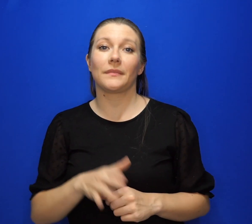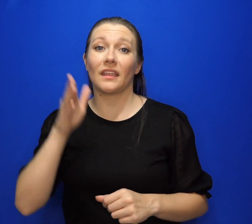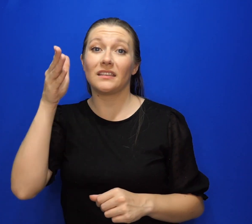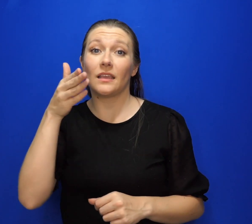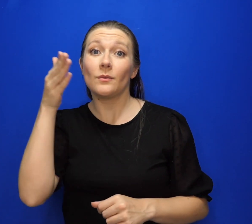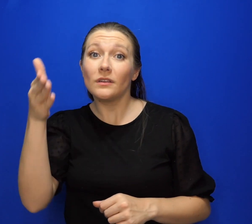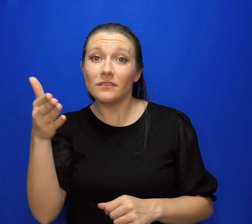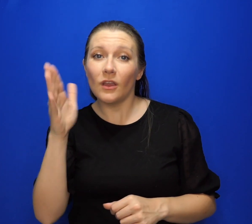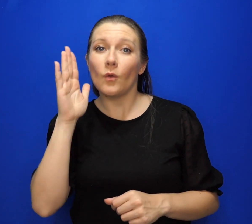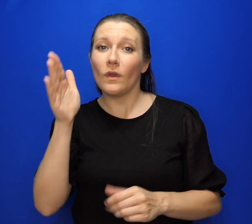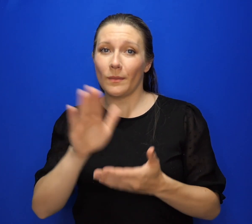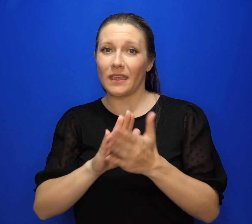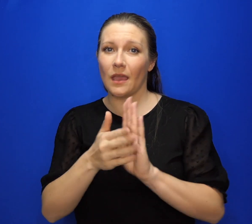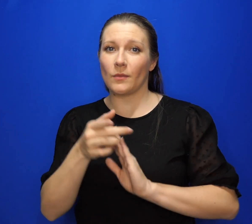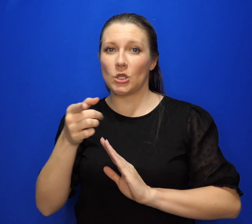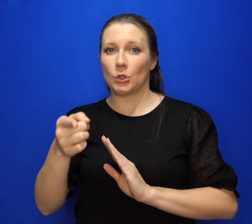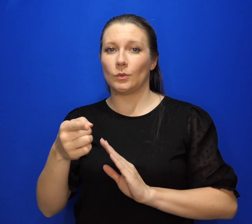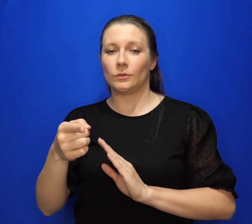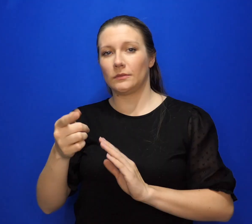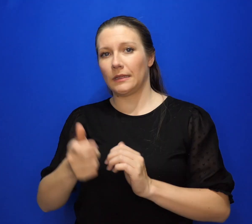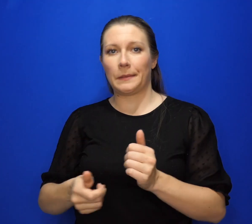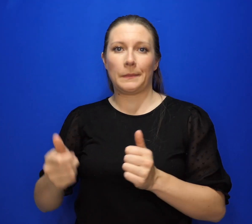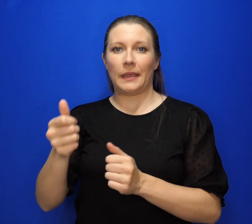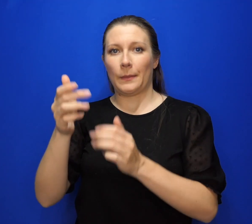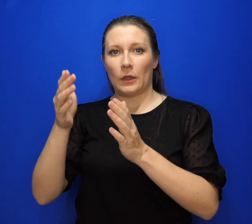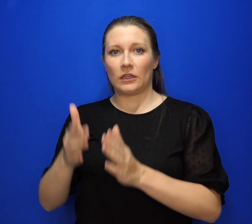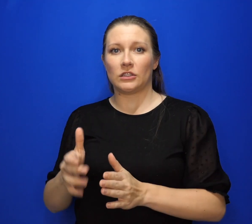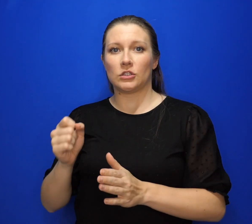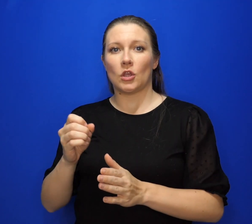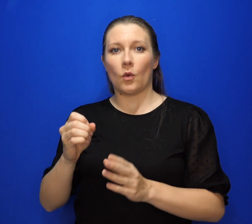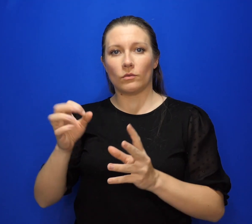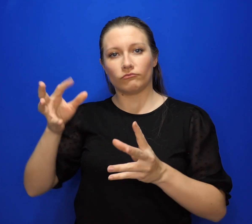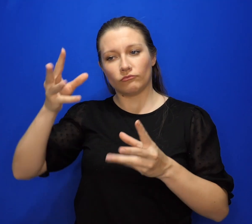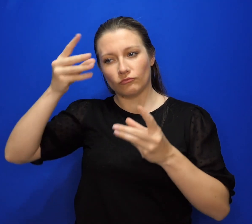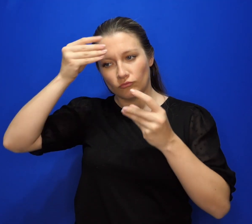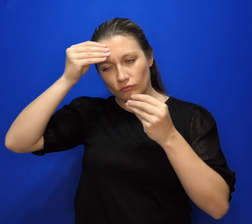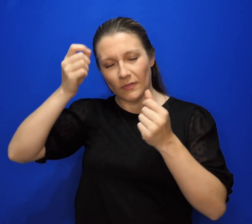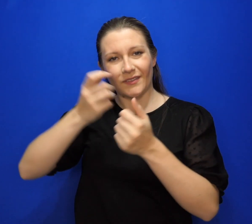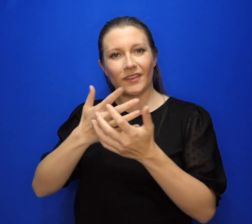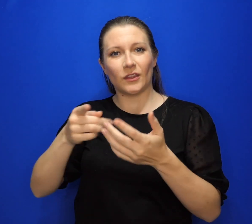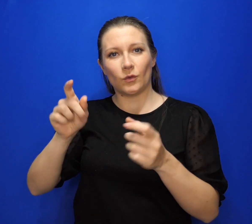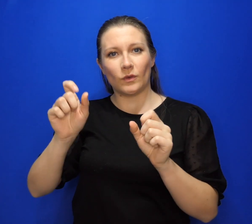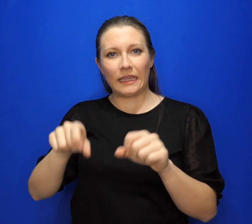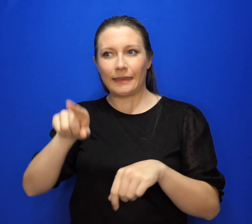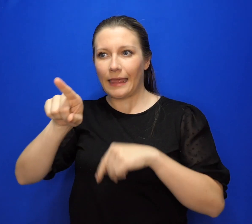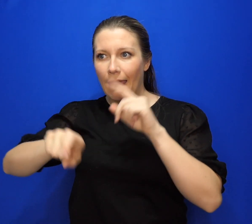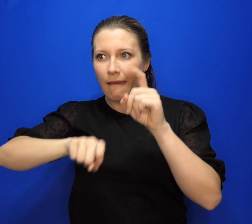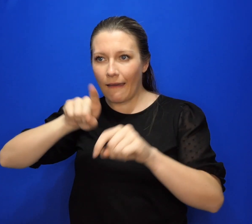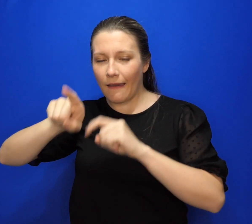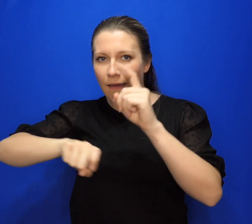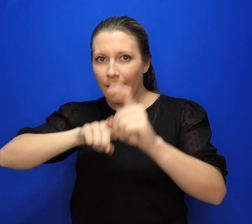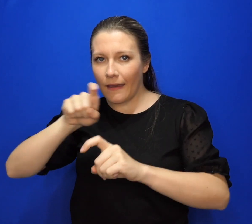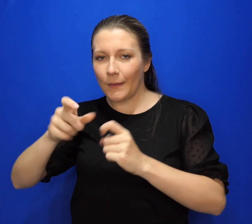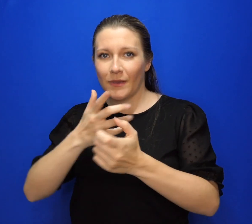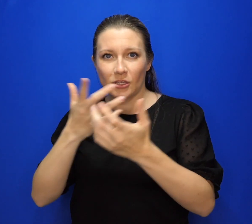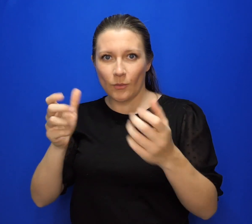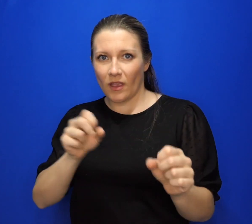point, it's going to be you. You're going to be the man, right? And so absorb everything you can, ask as many questions as you